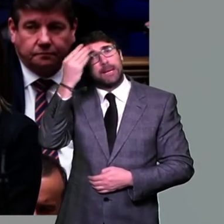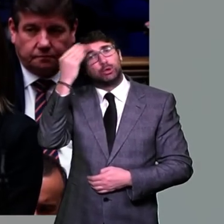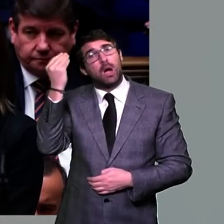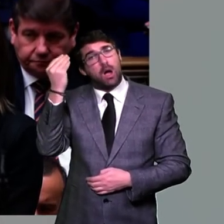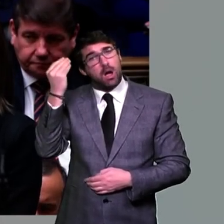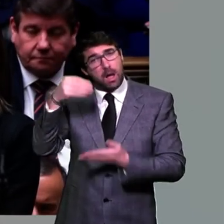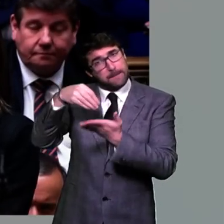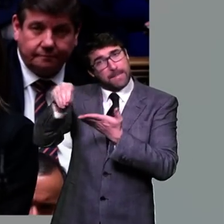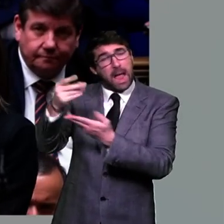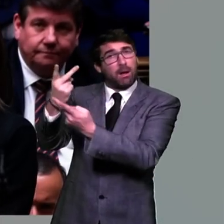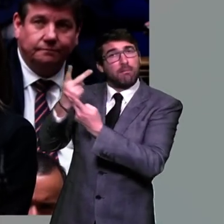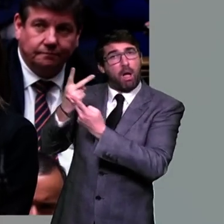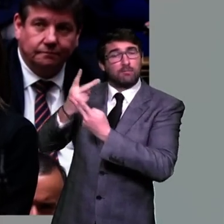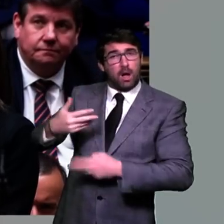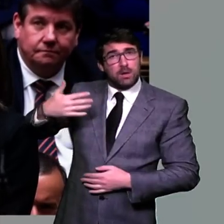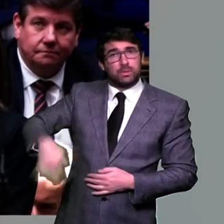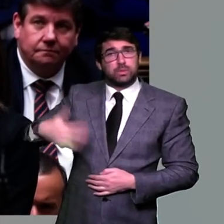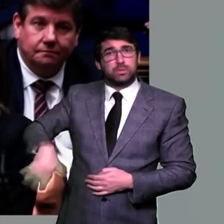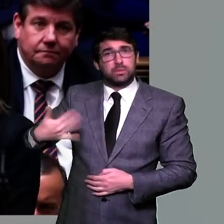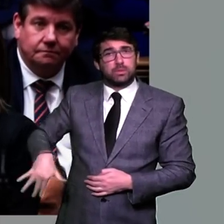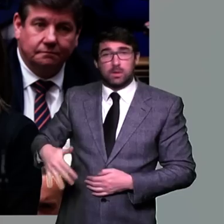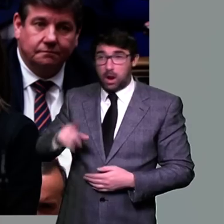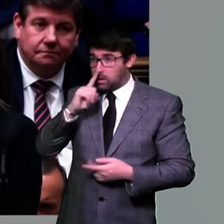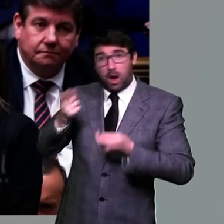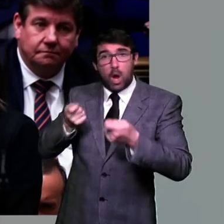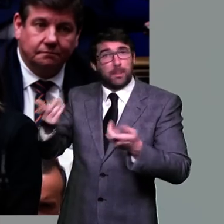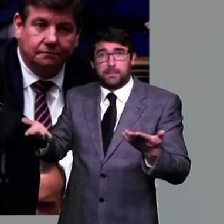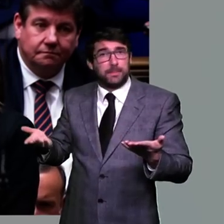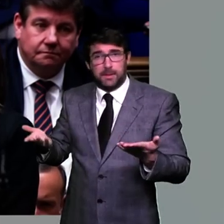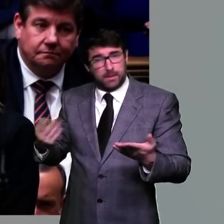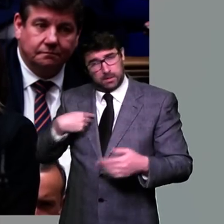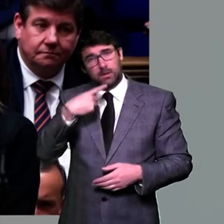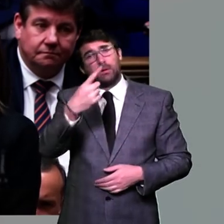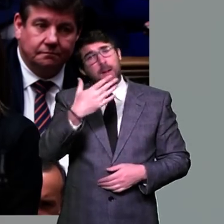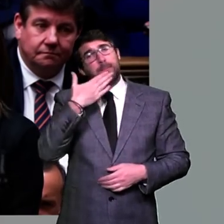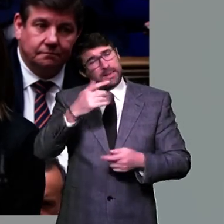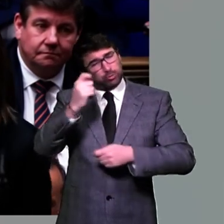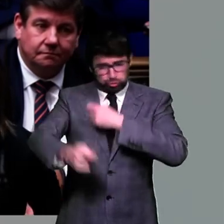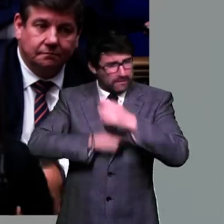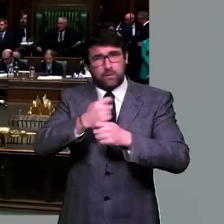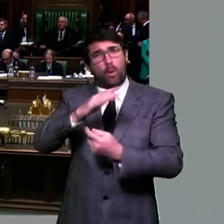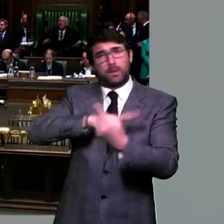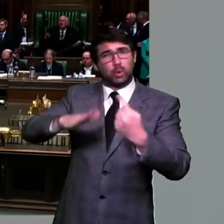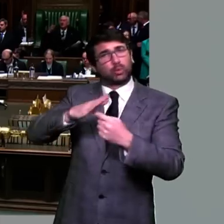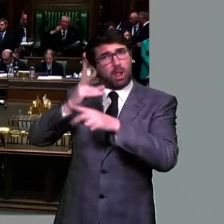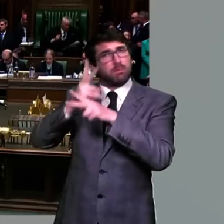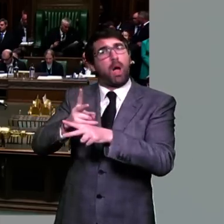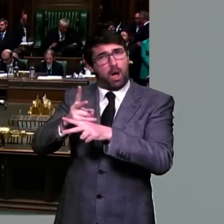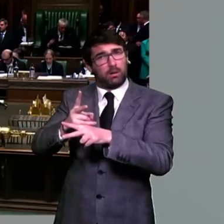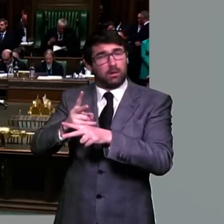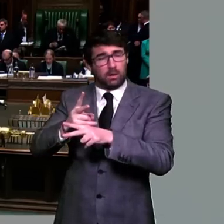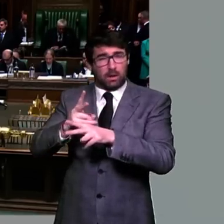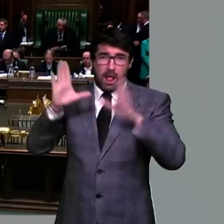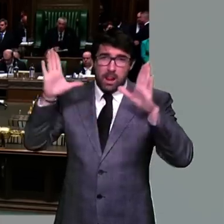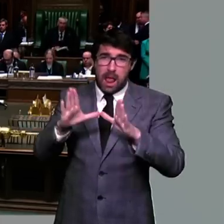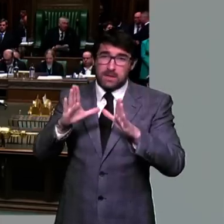she is committed to social care reform to end that worry and relieve pressure on the NHS? Prime